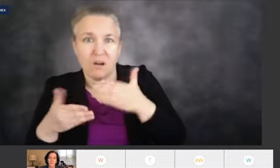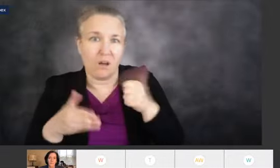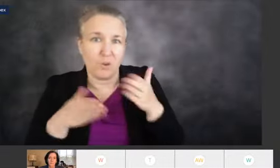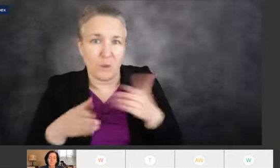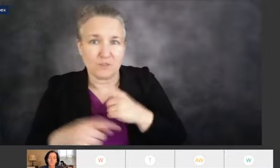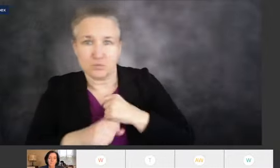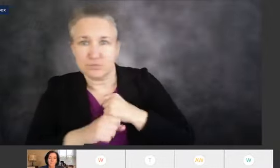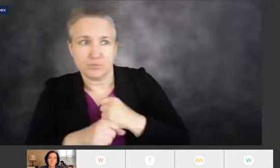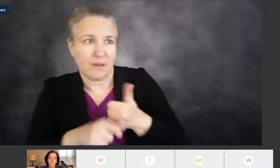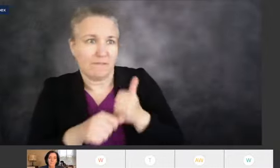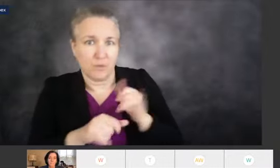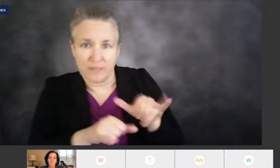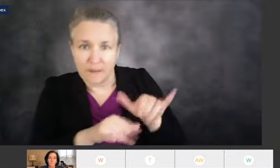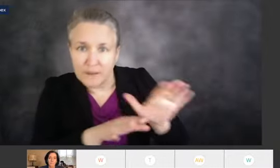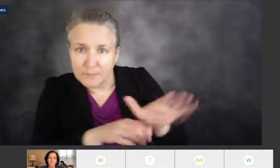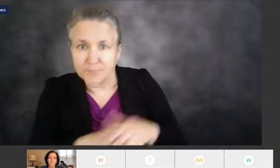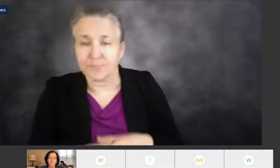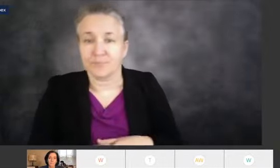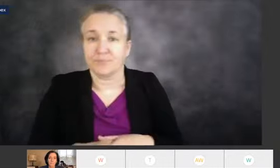Thanks.